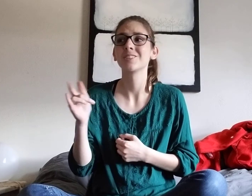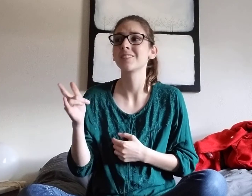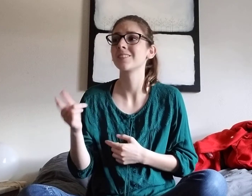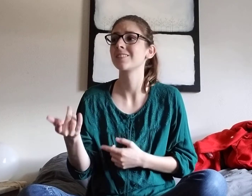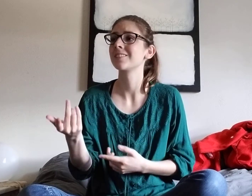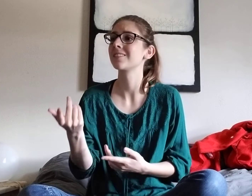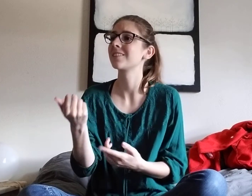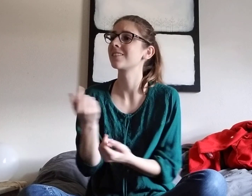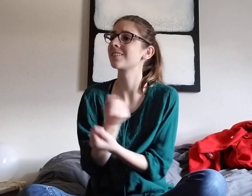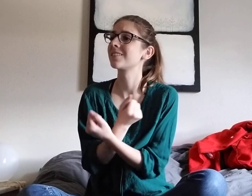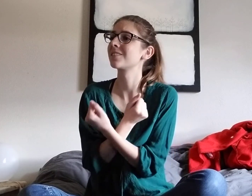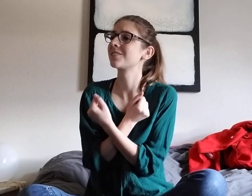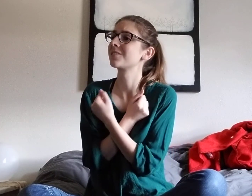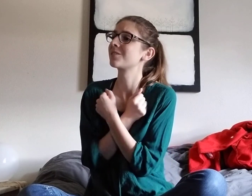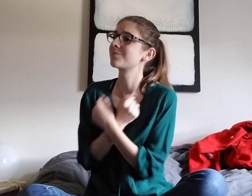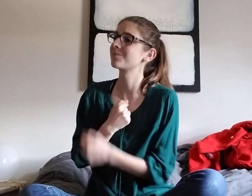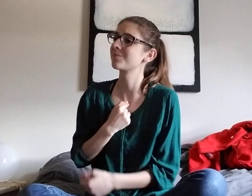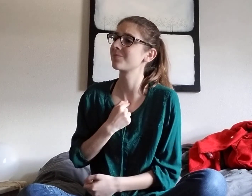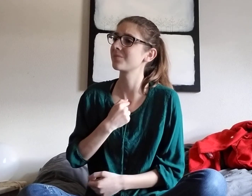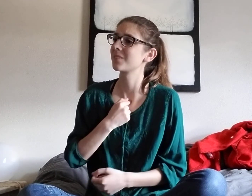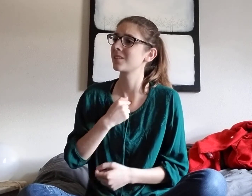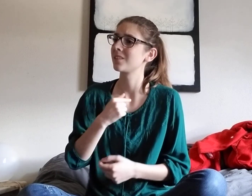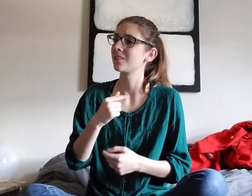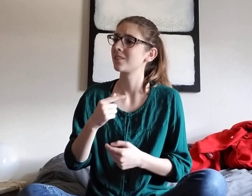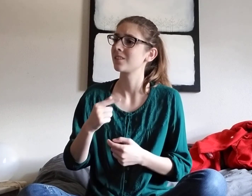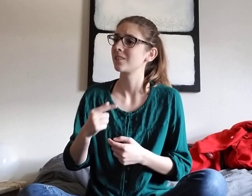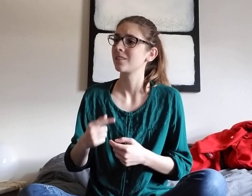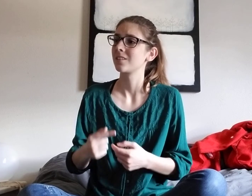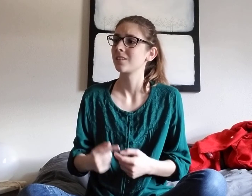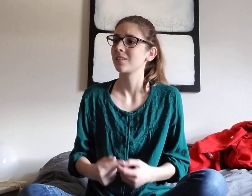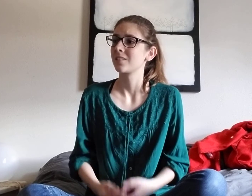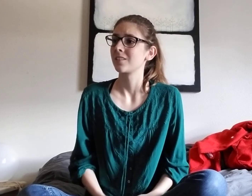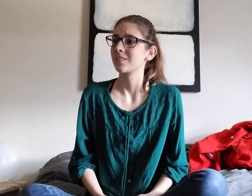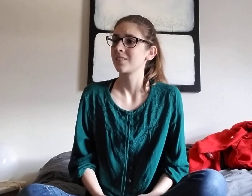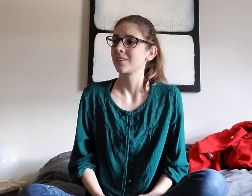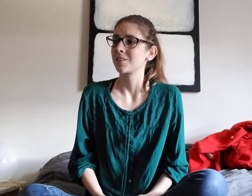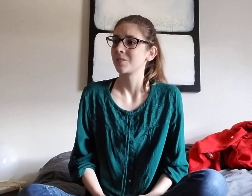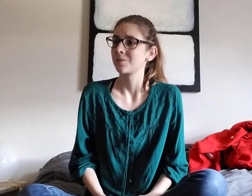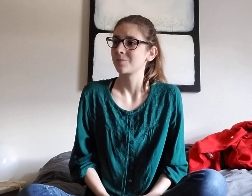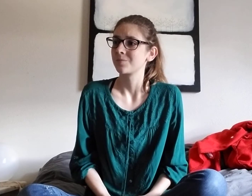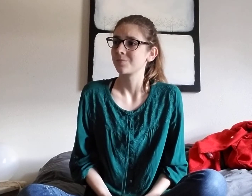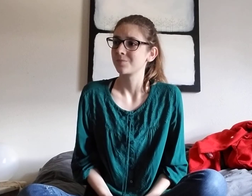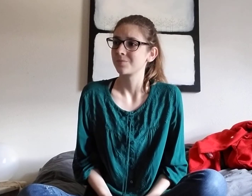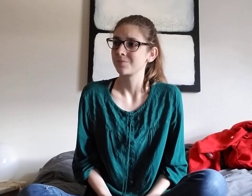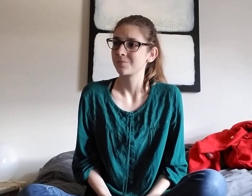loved me, when she loved me.